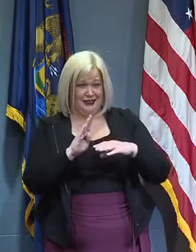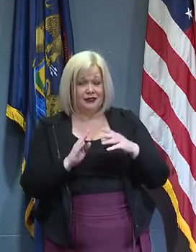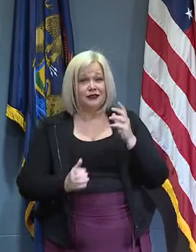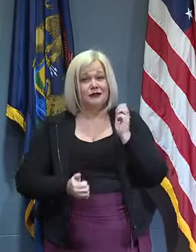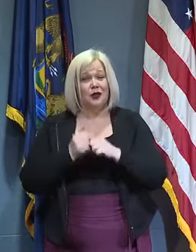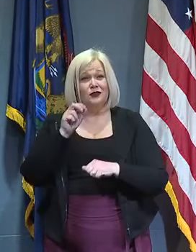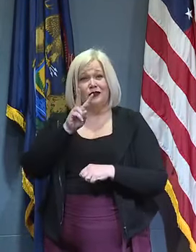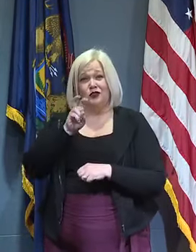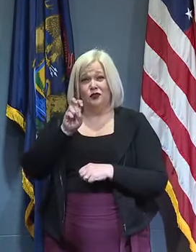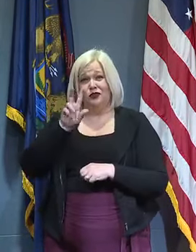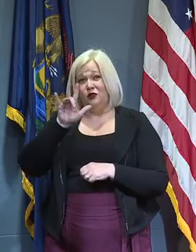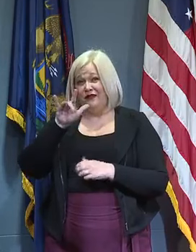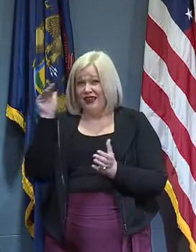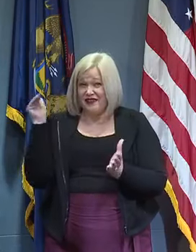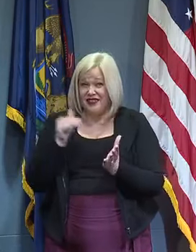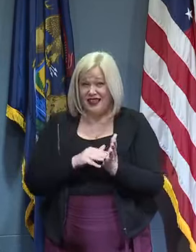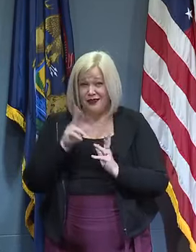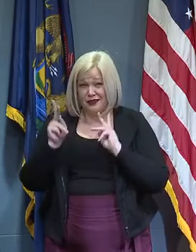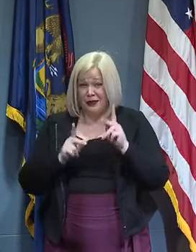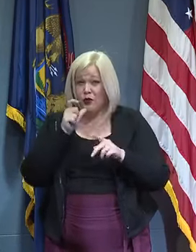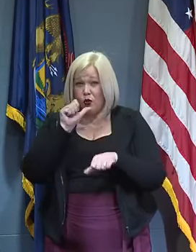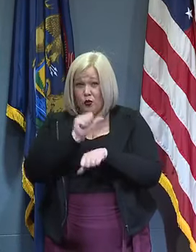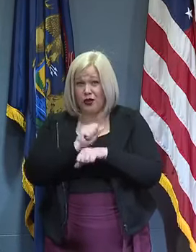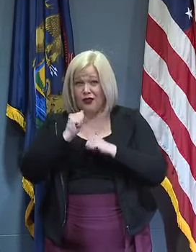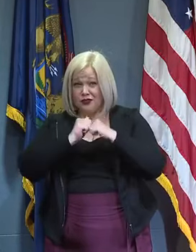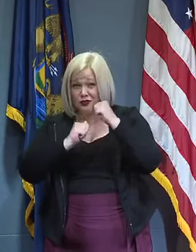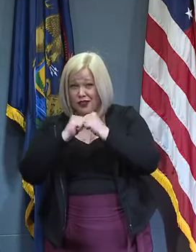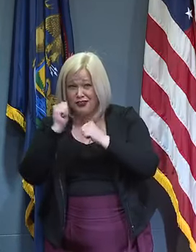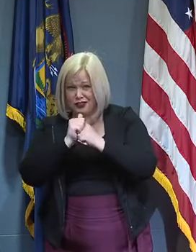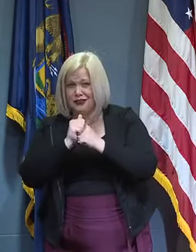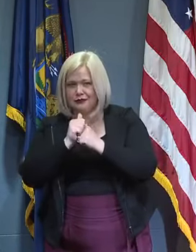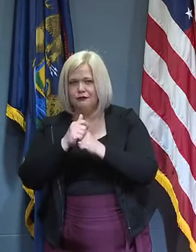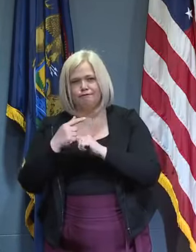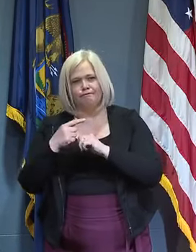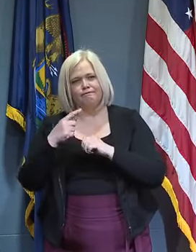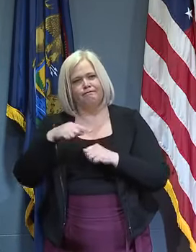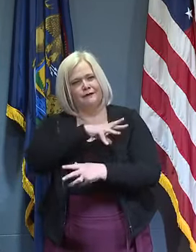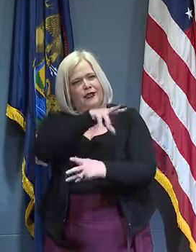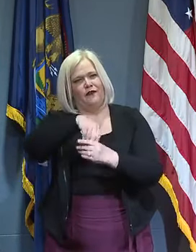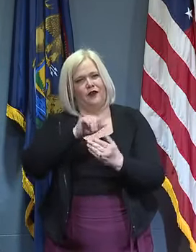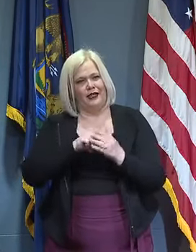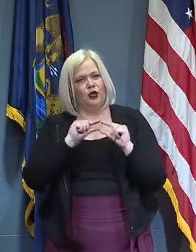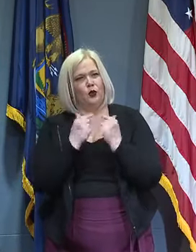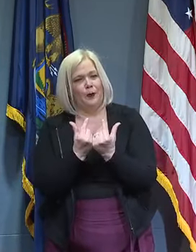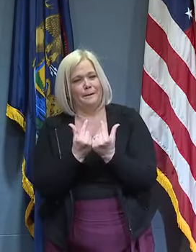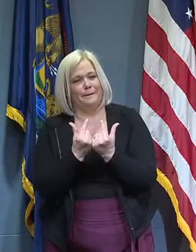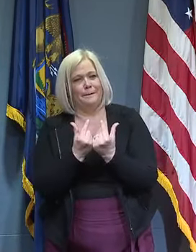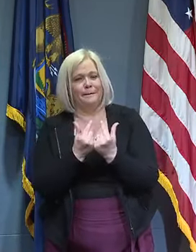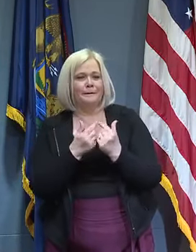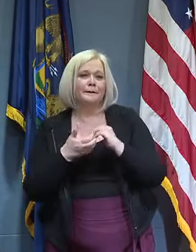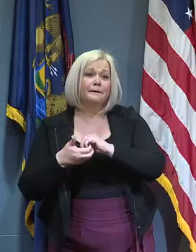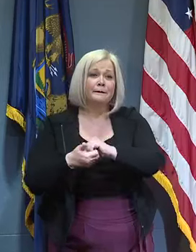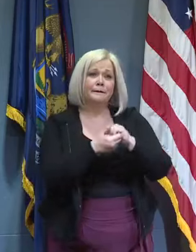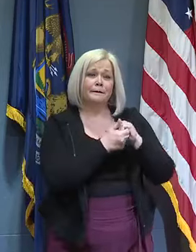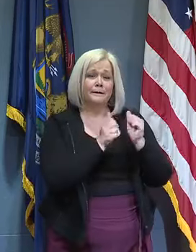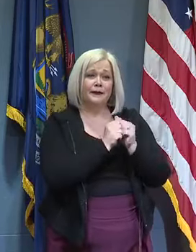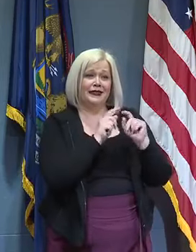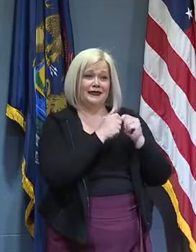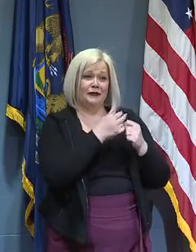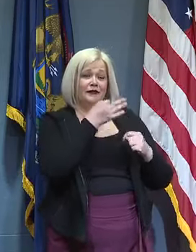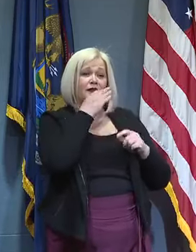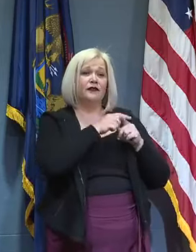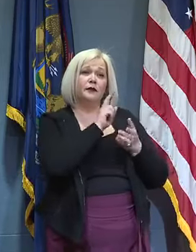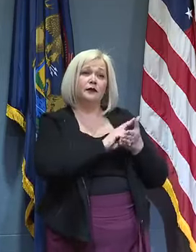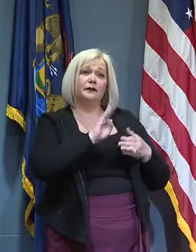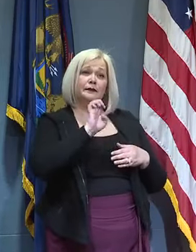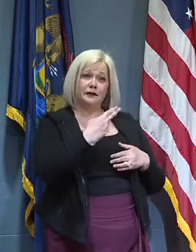the 225,000 Michigan citizens who work in construction. We also collaborated with a team of experts from the University of